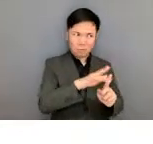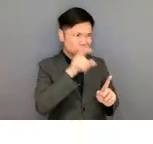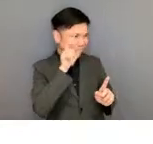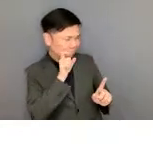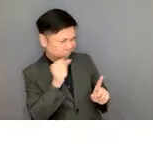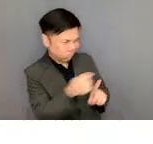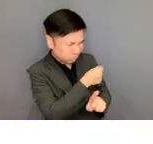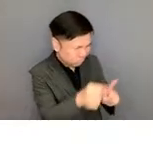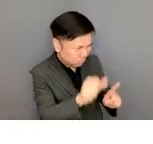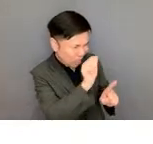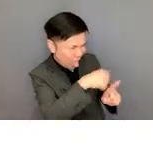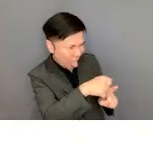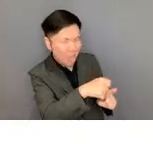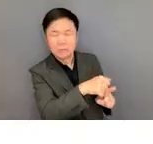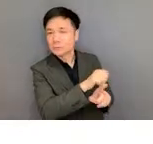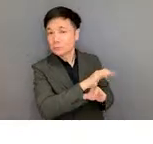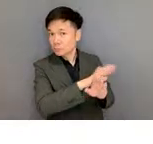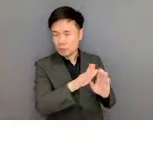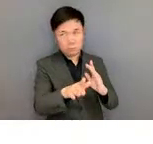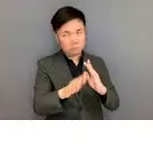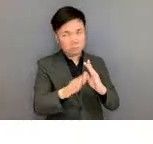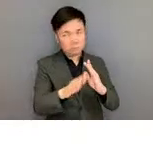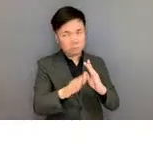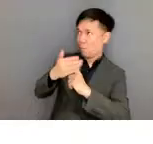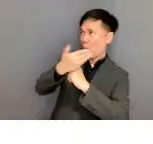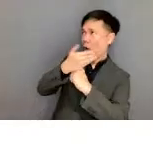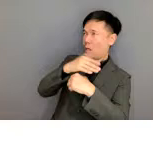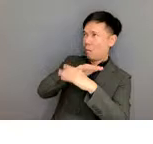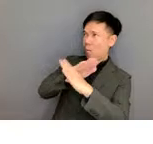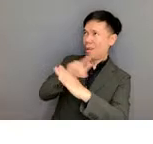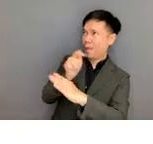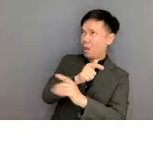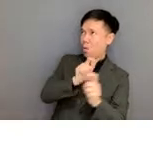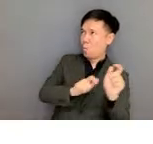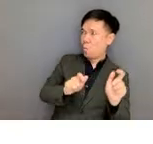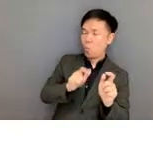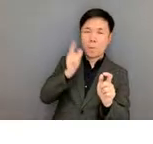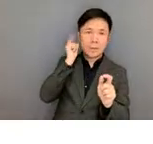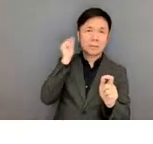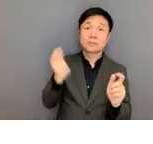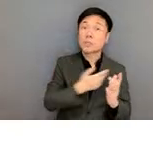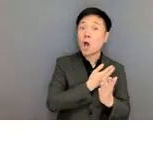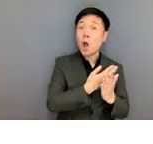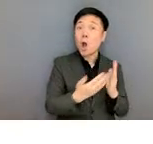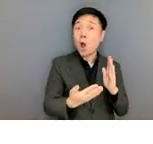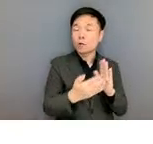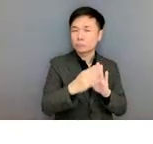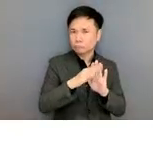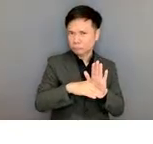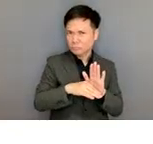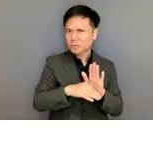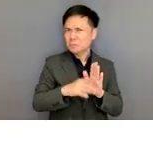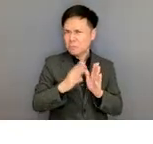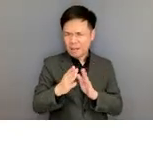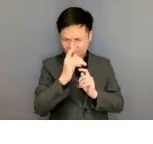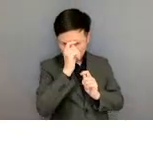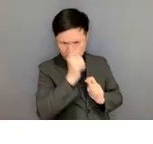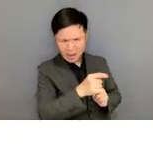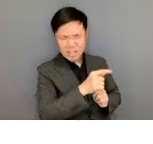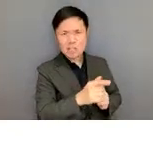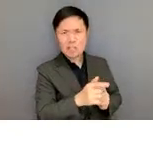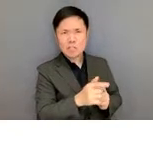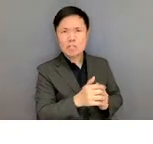Work, whatever those targeted interventions are, whether it's a leadership program